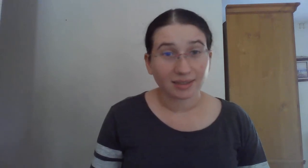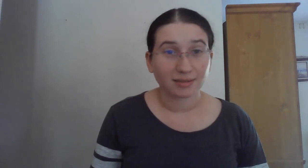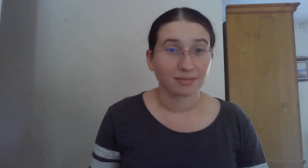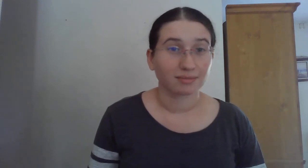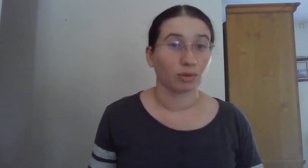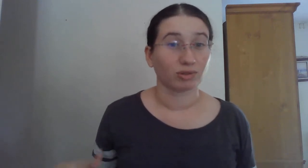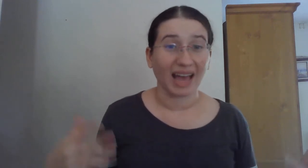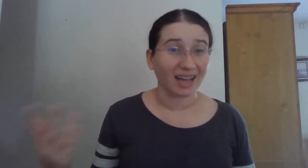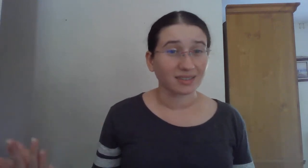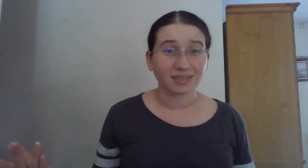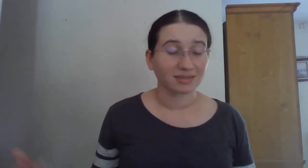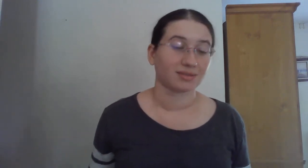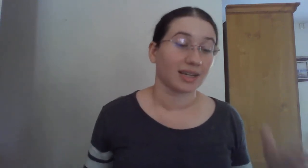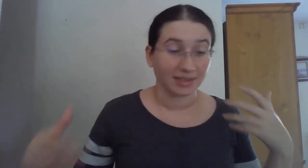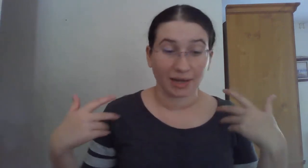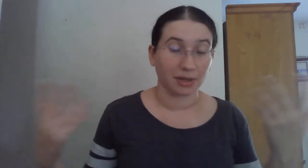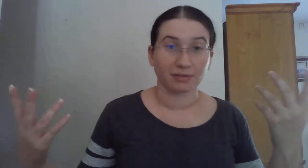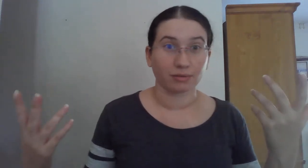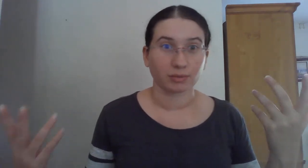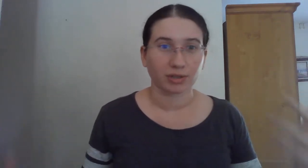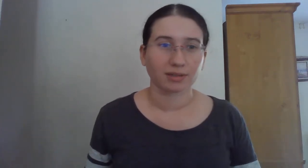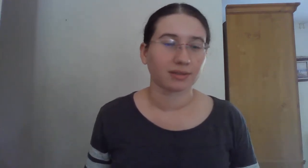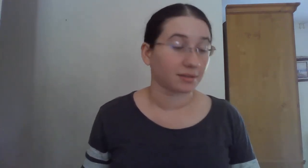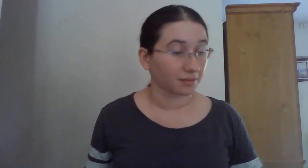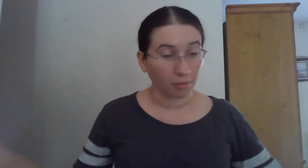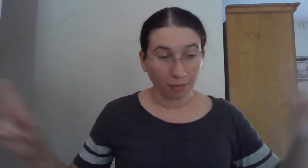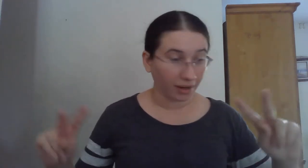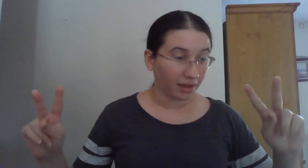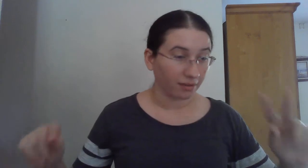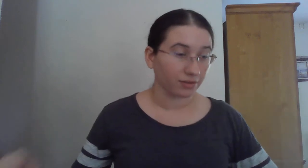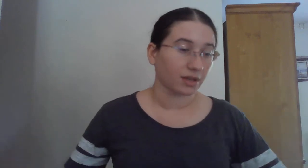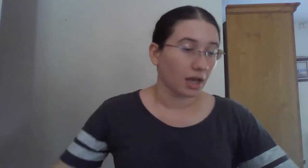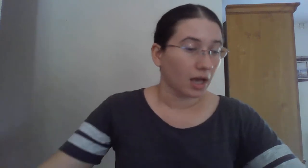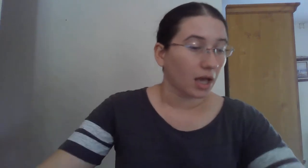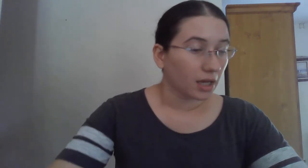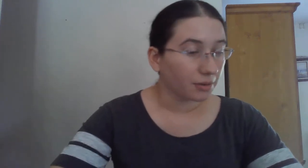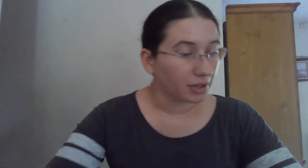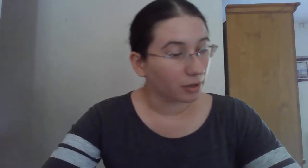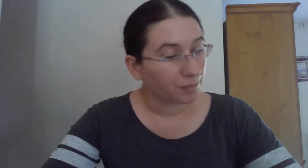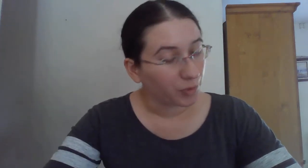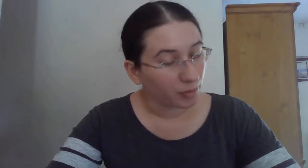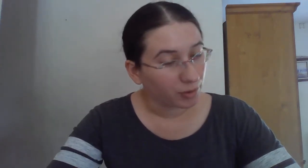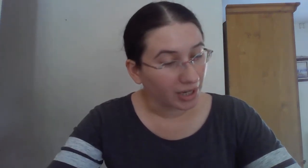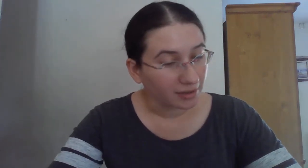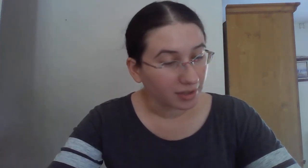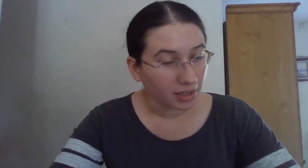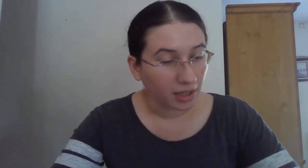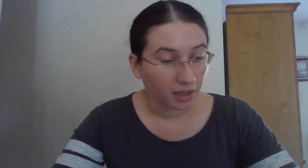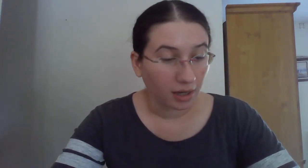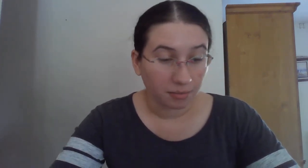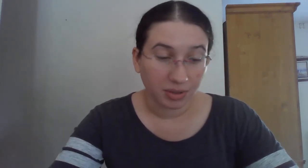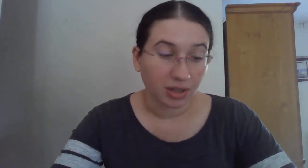M-O-D-A-L-S, modals. That's how I've always pronounced it. Whatevs. Here we go. The modals that can accompany